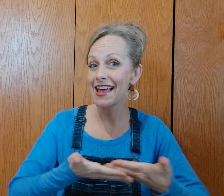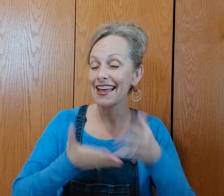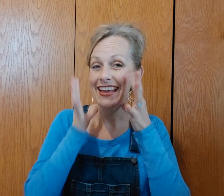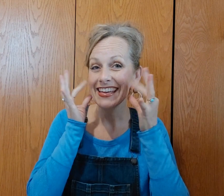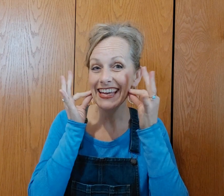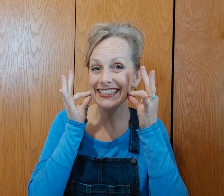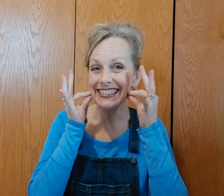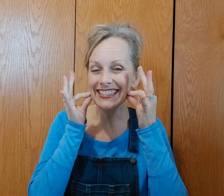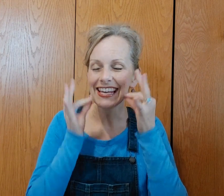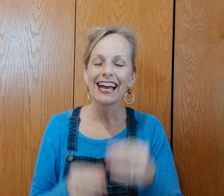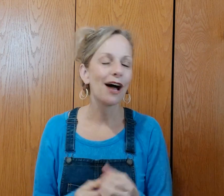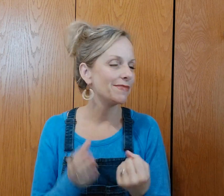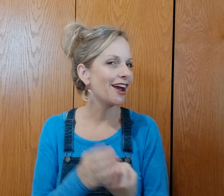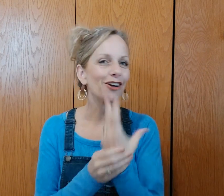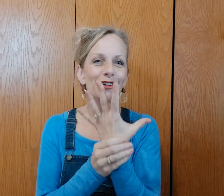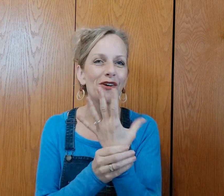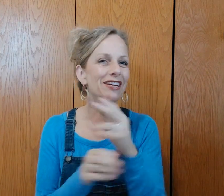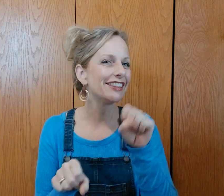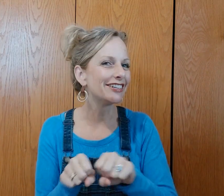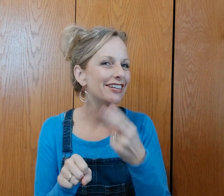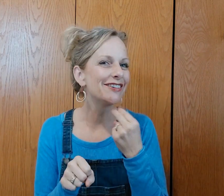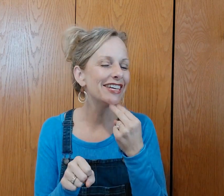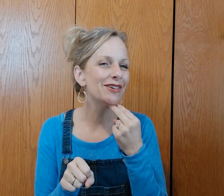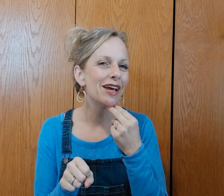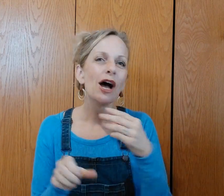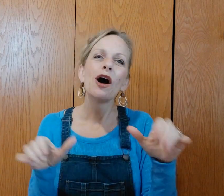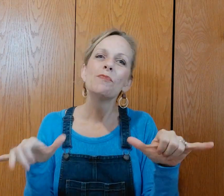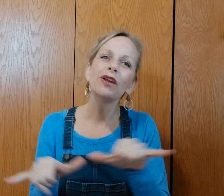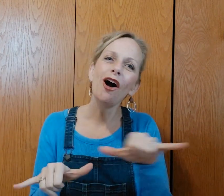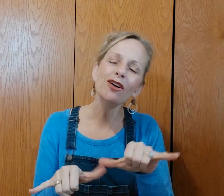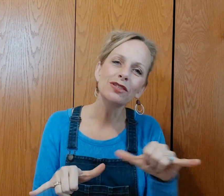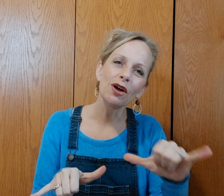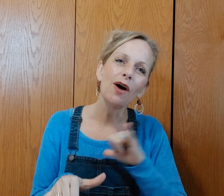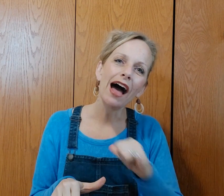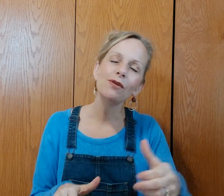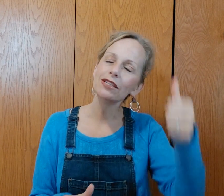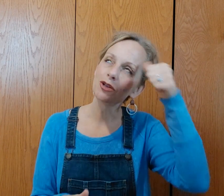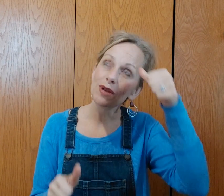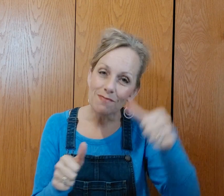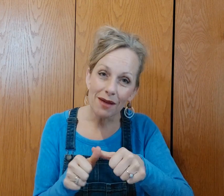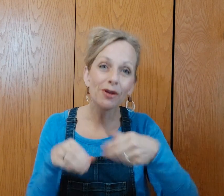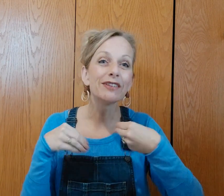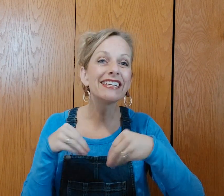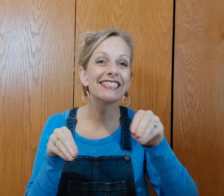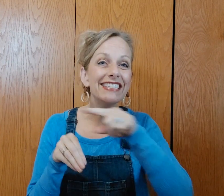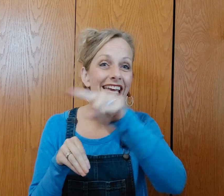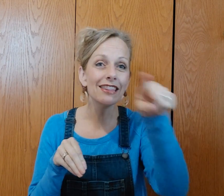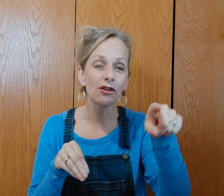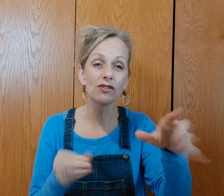my kittens. They are growing and they're so cute. But also, I want to remember to send those of you